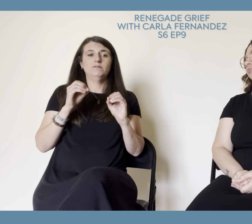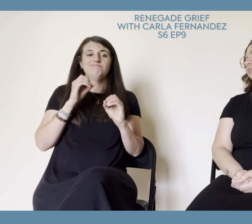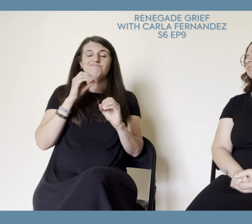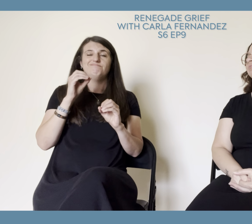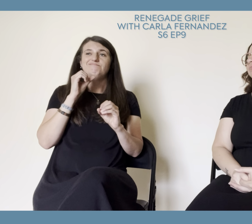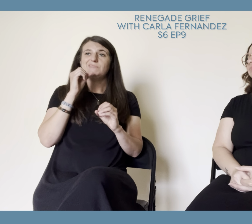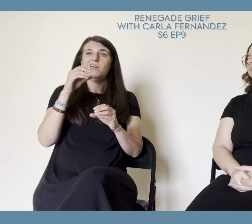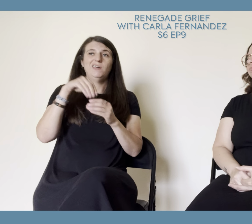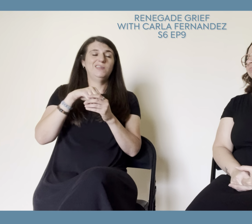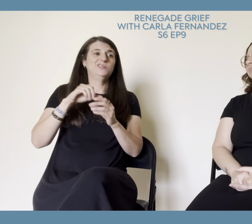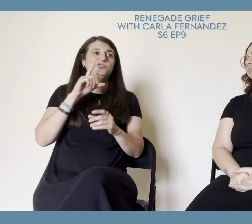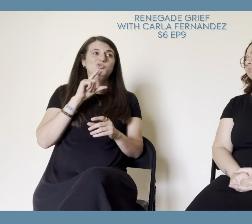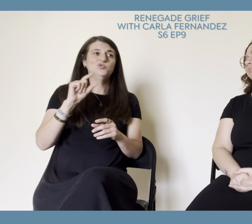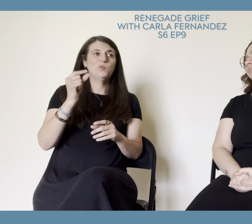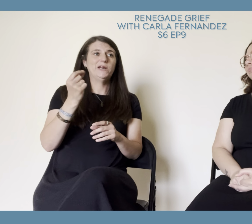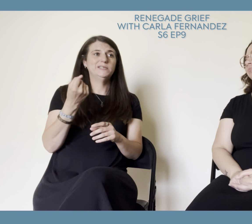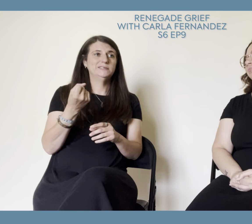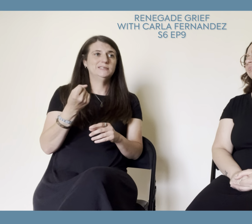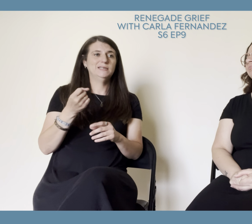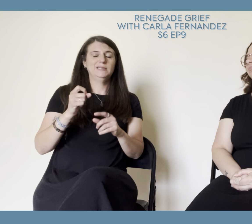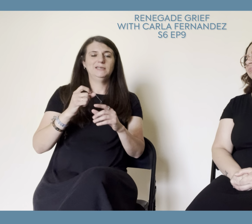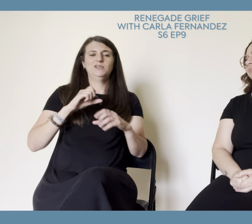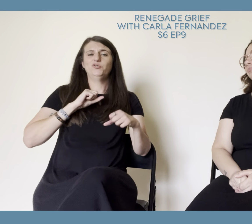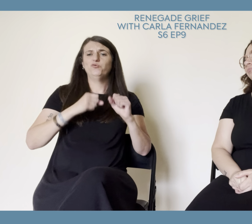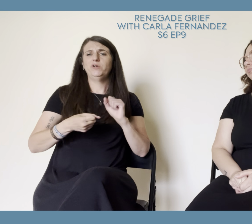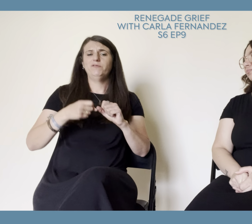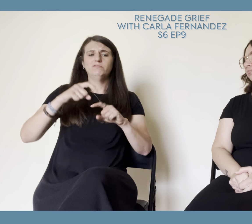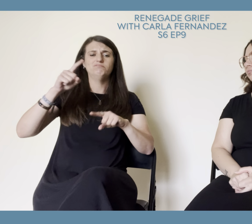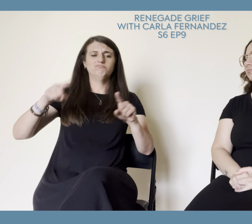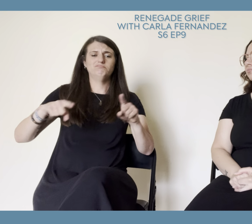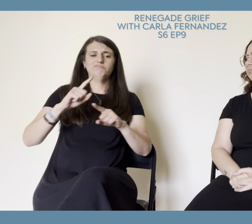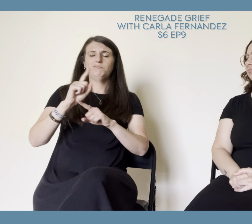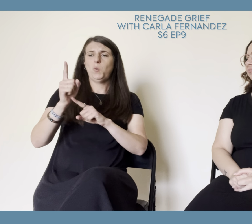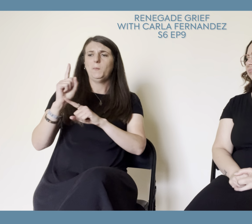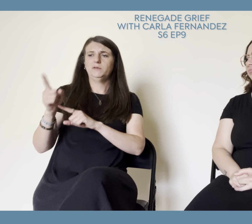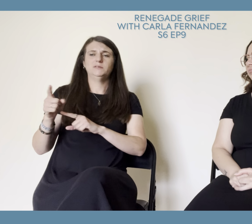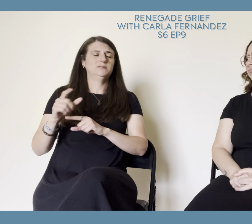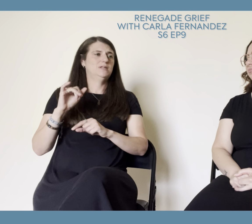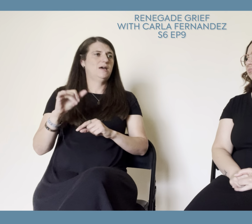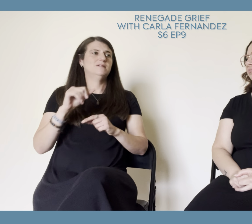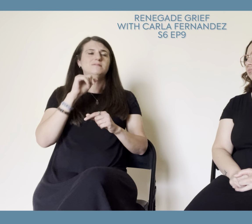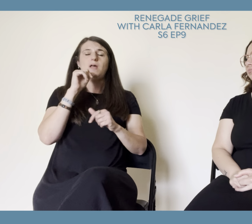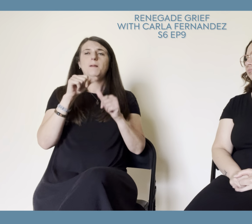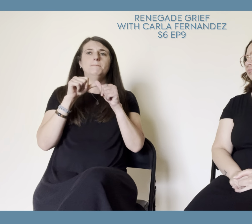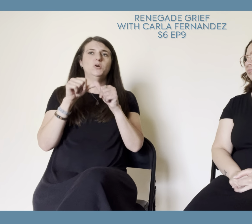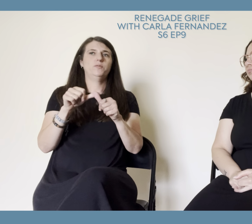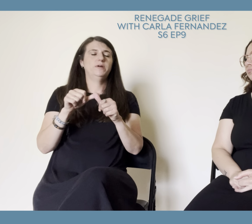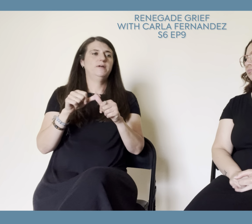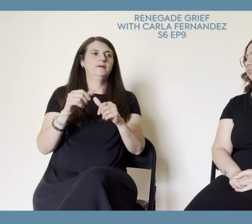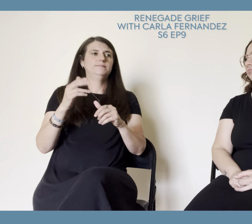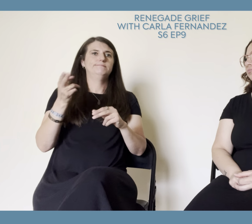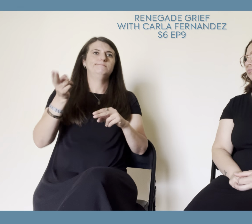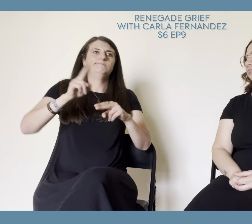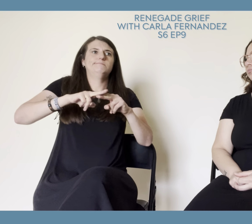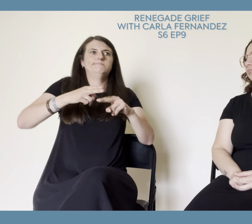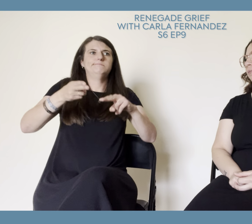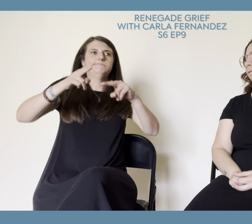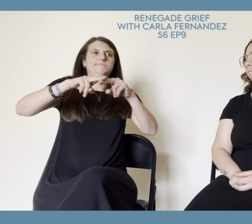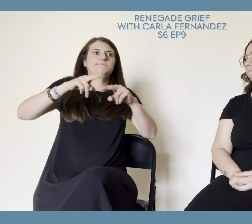of all of these different moments where we reckon with impermanence that have stacked on top of what was sort of like the foundational loss of my life.